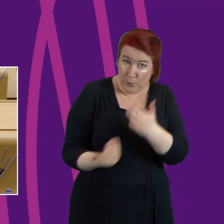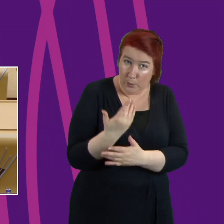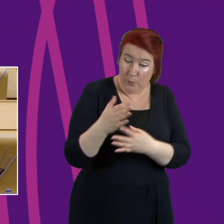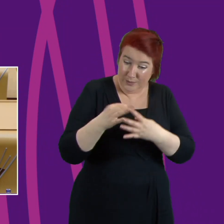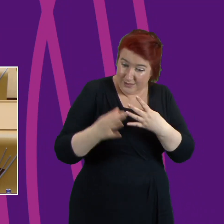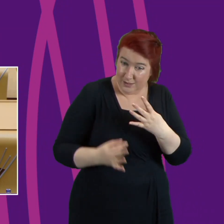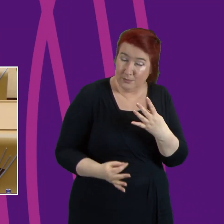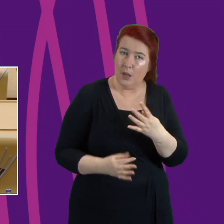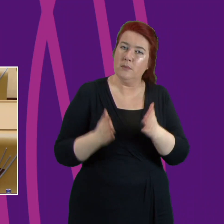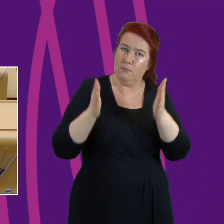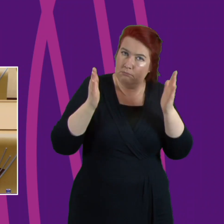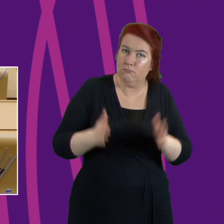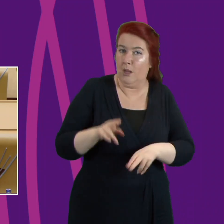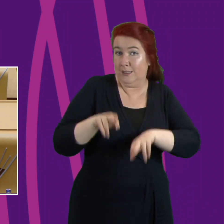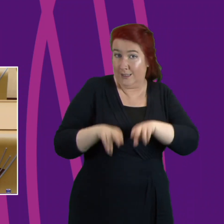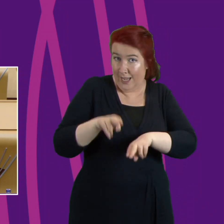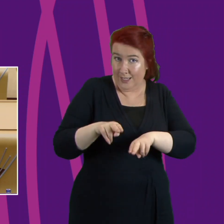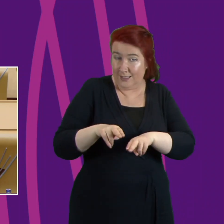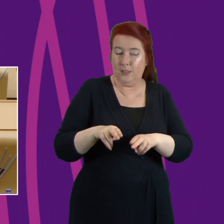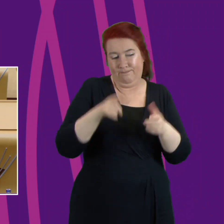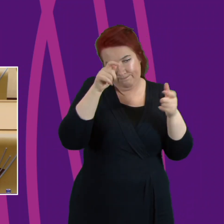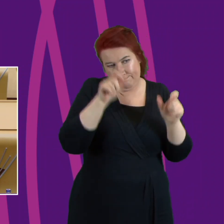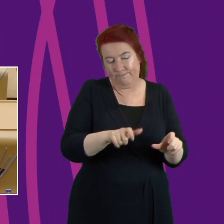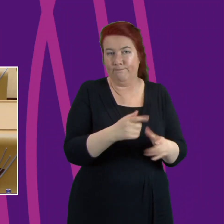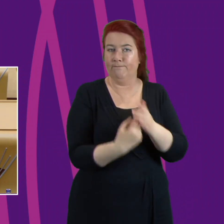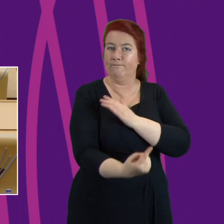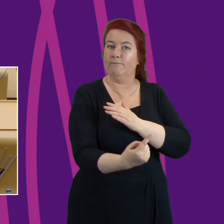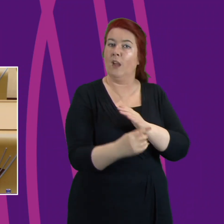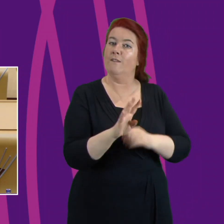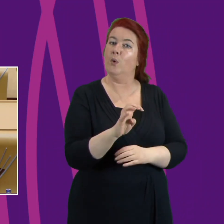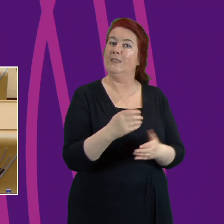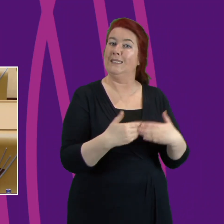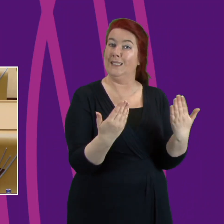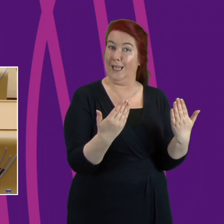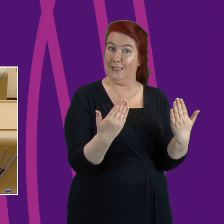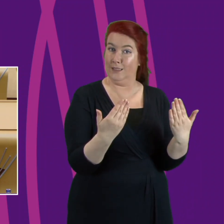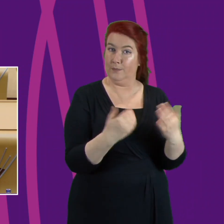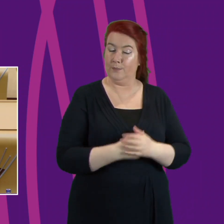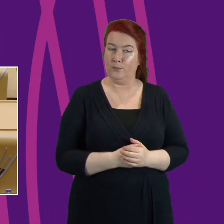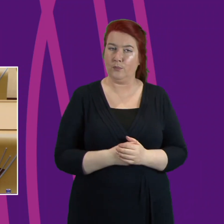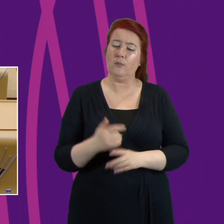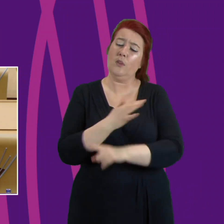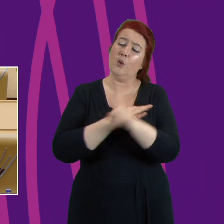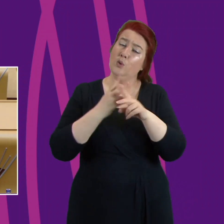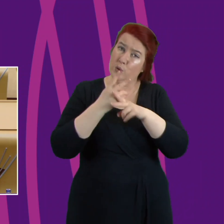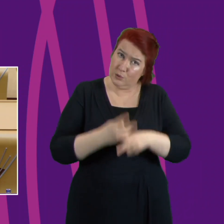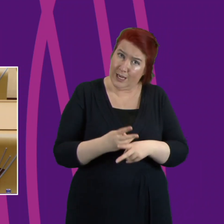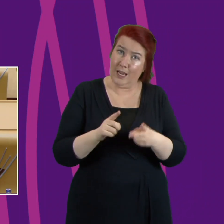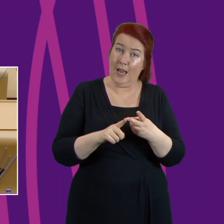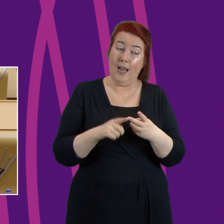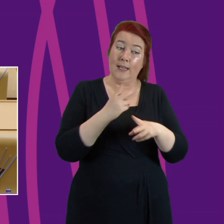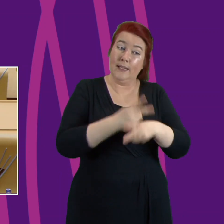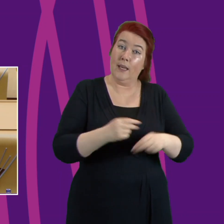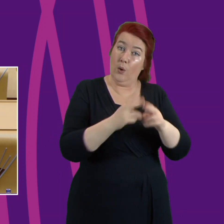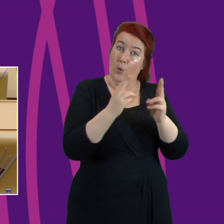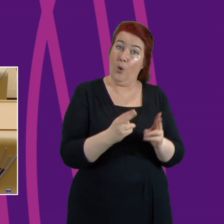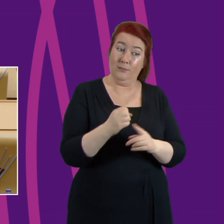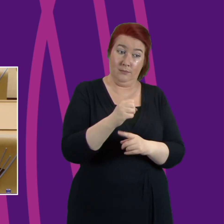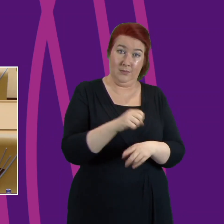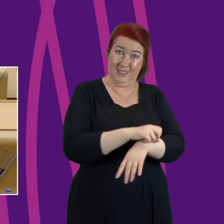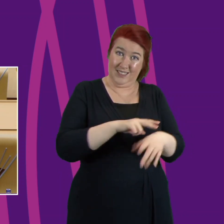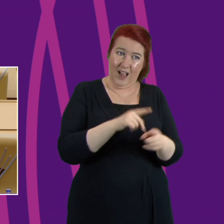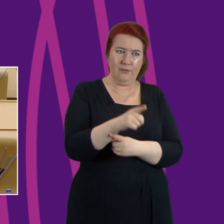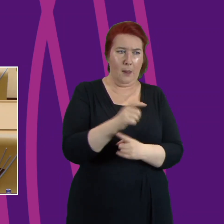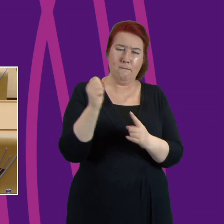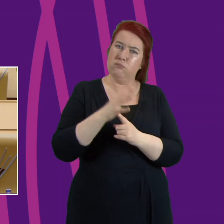for 14 days. Social care and care home staff continue to be priority key workers for testing, and I have